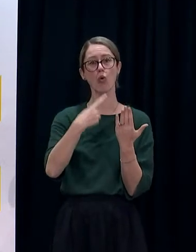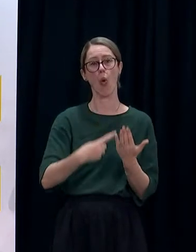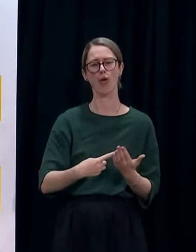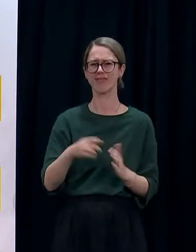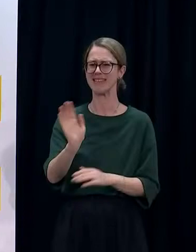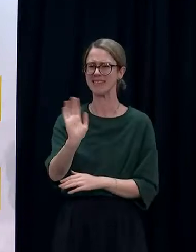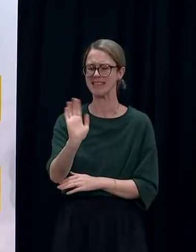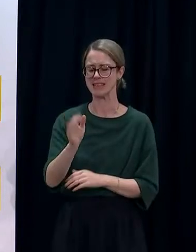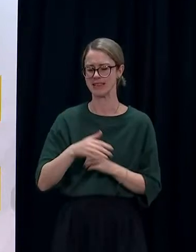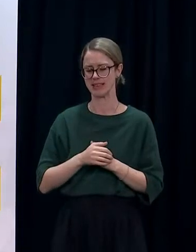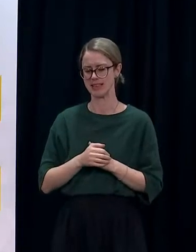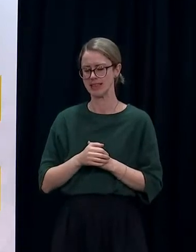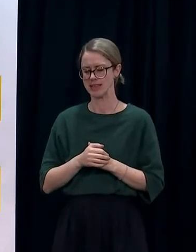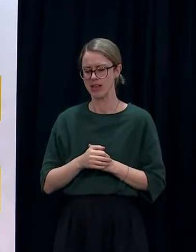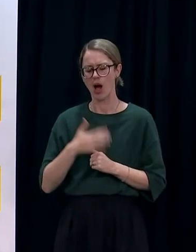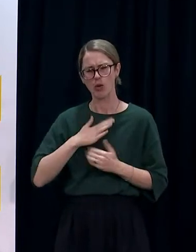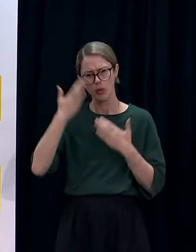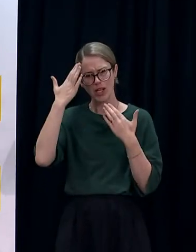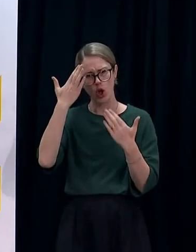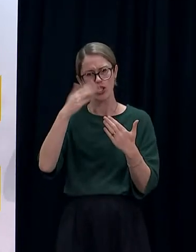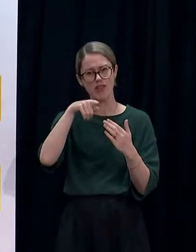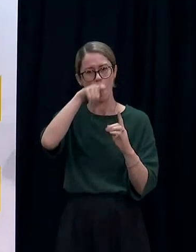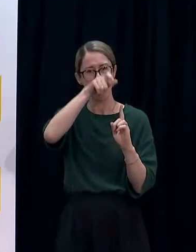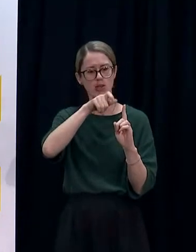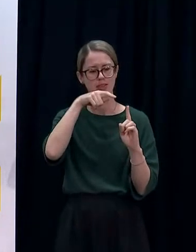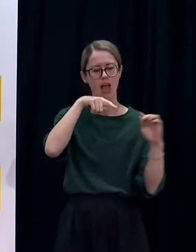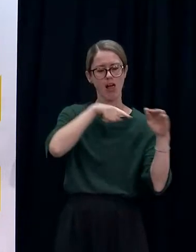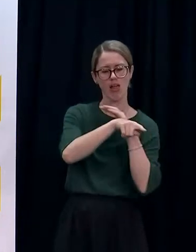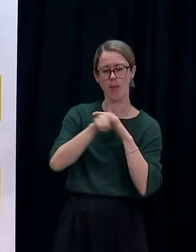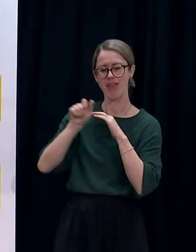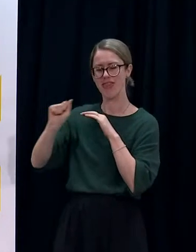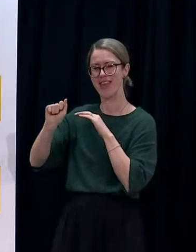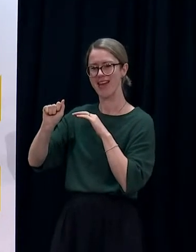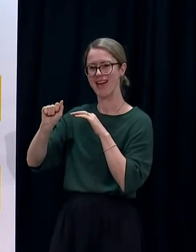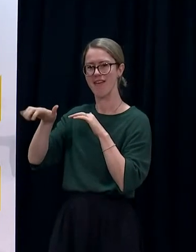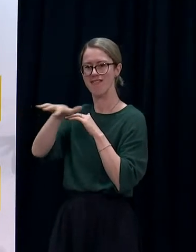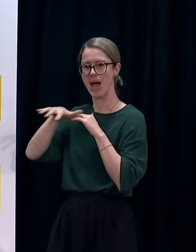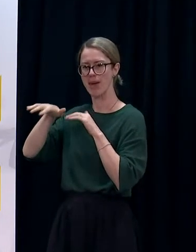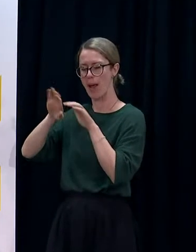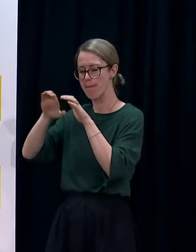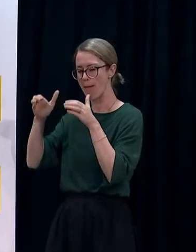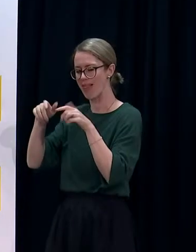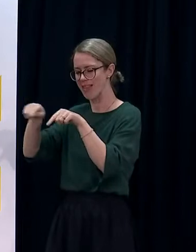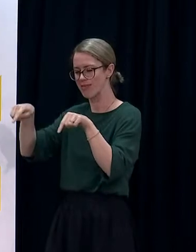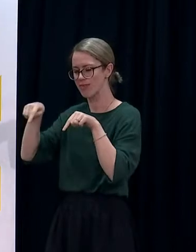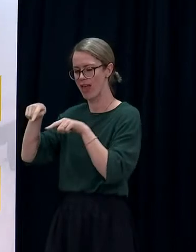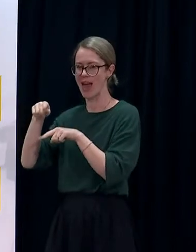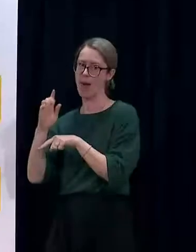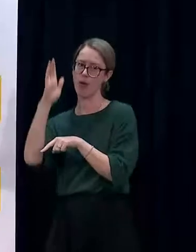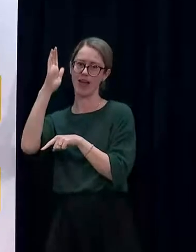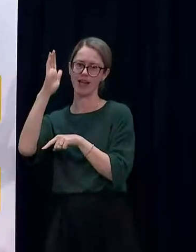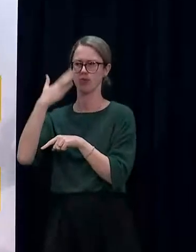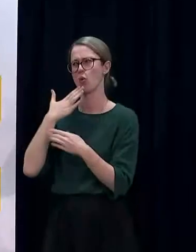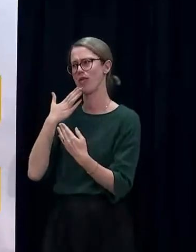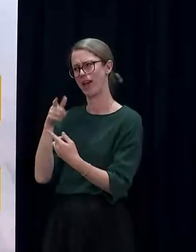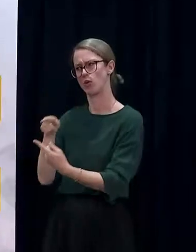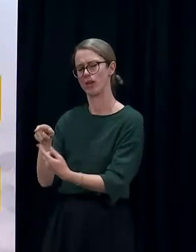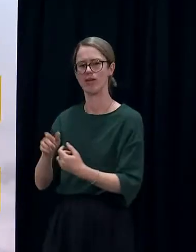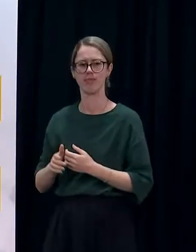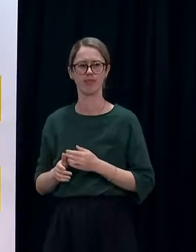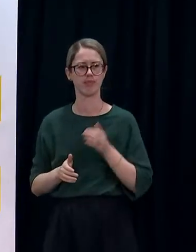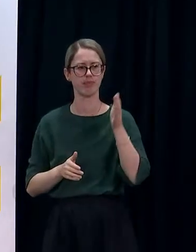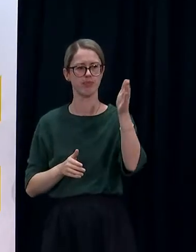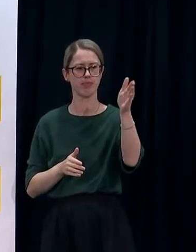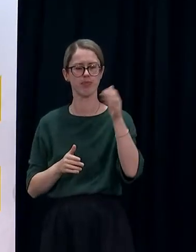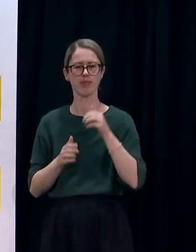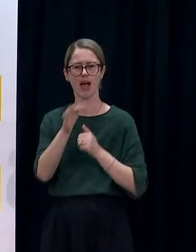person was in, because they have stepped forward and been extremely helpful in making sure that the situation was dealt with. Jane. General security being put